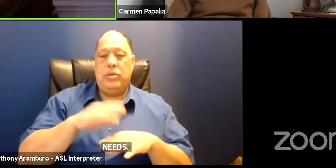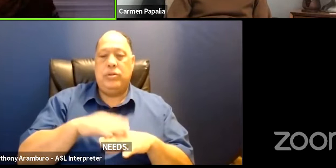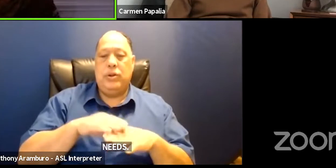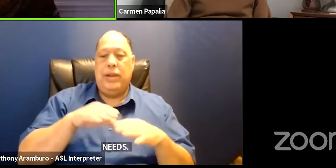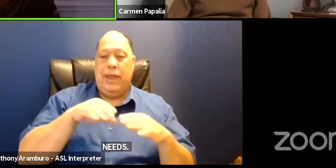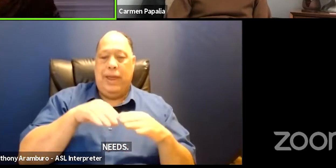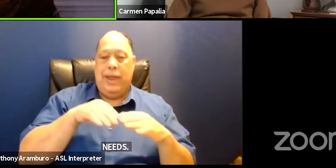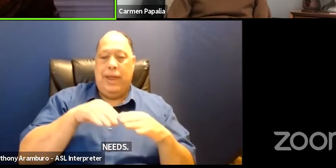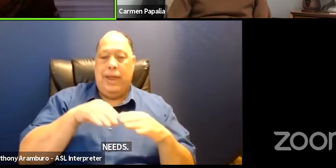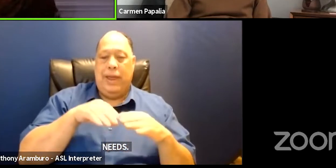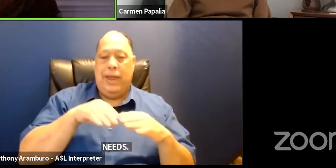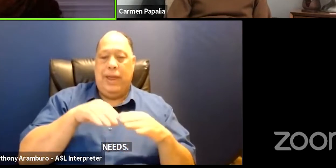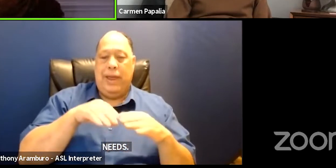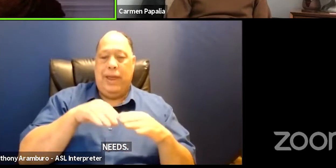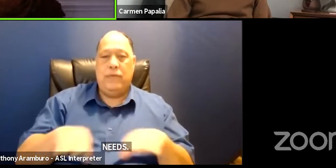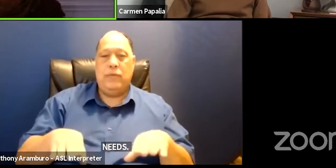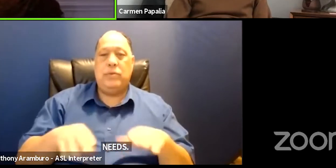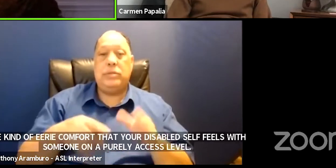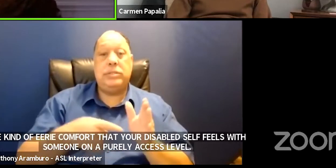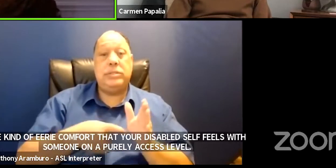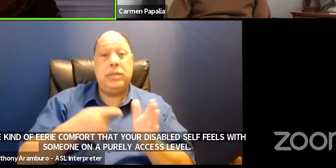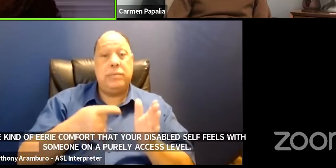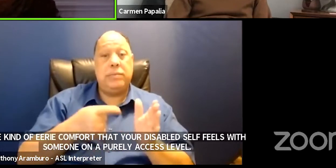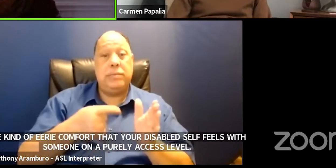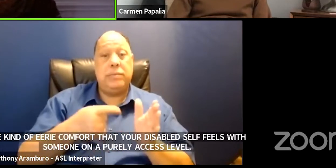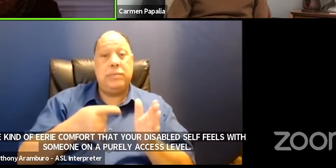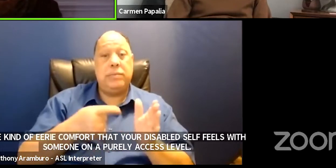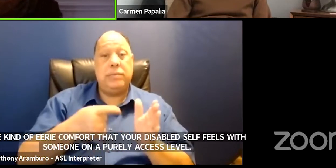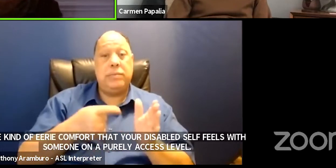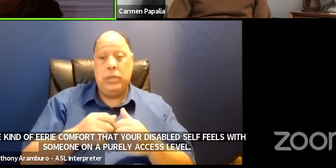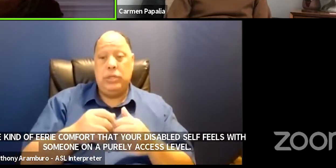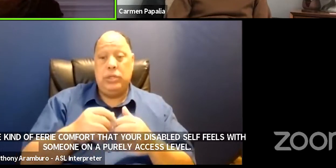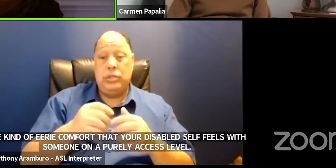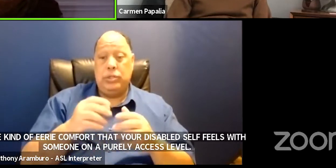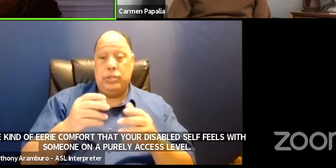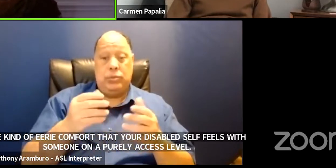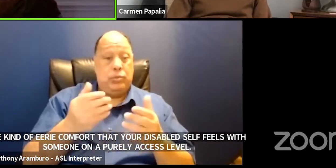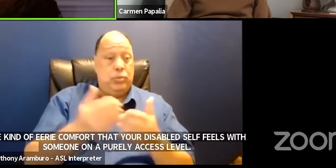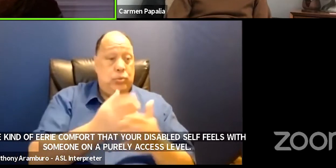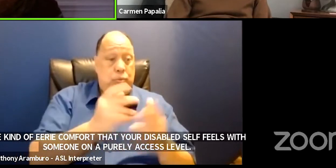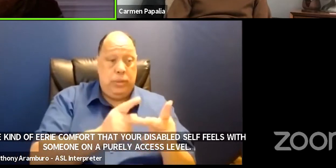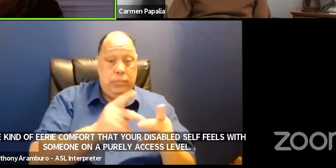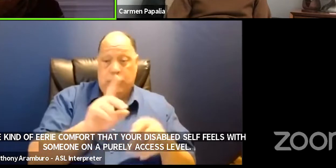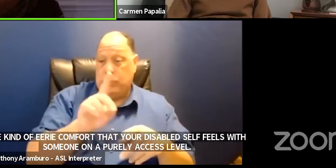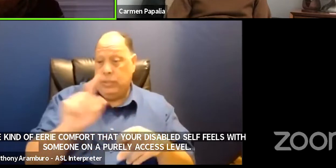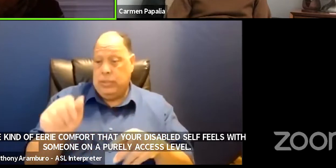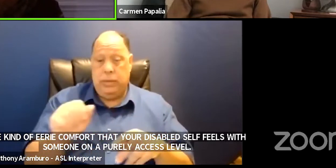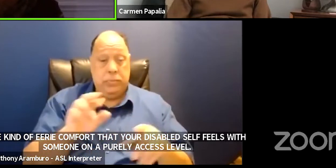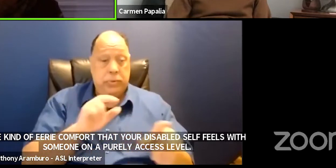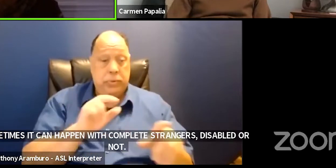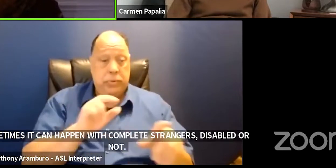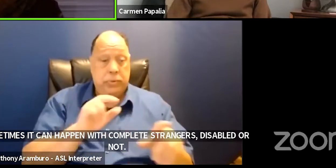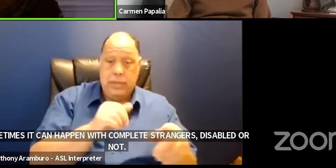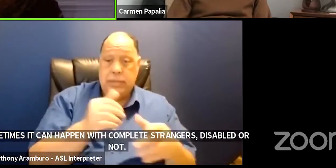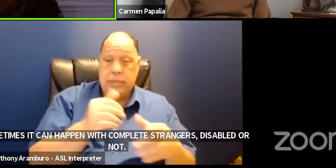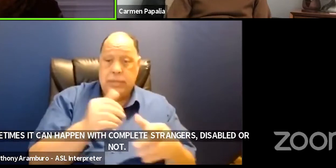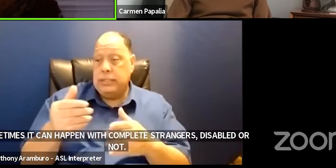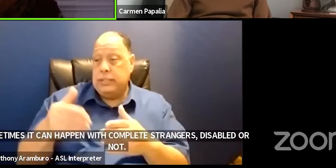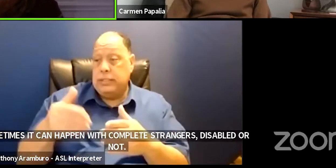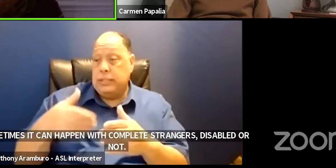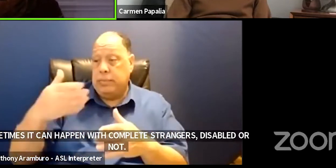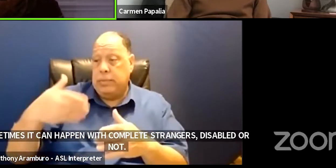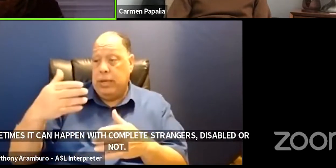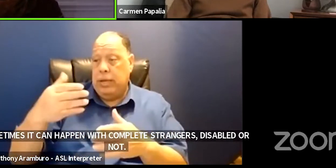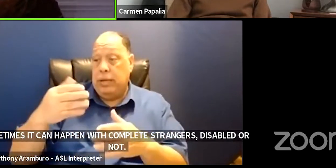level. Sometimes it can happen with complete strangers, disabled or not, or sometimes it can be built over